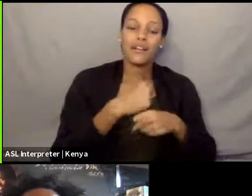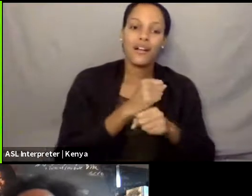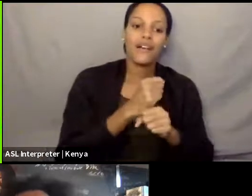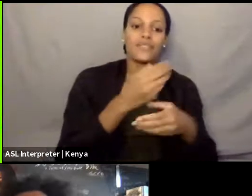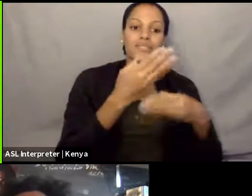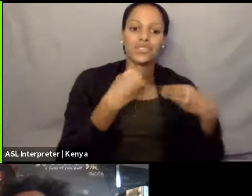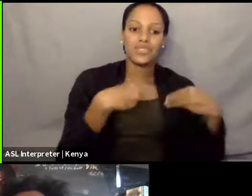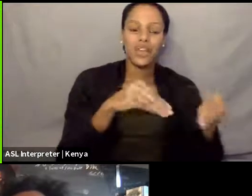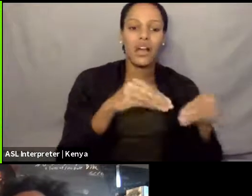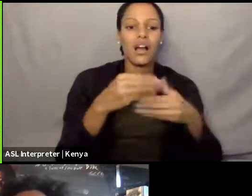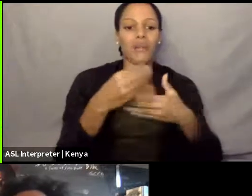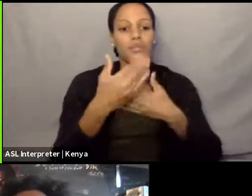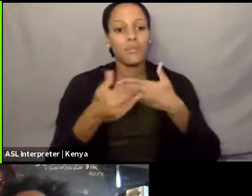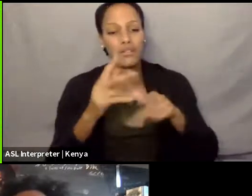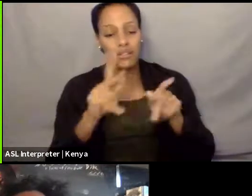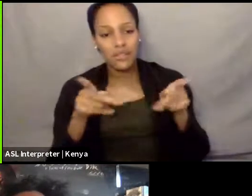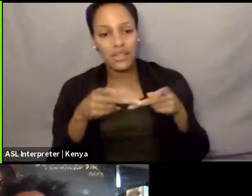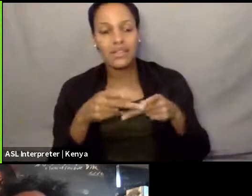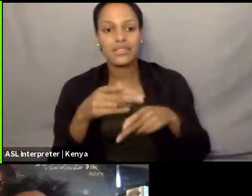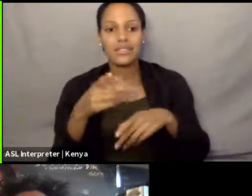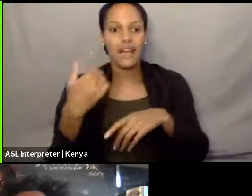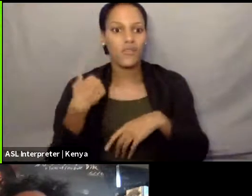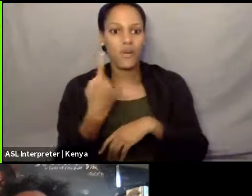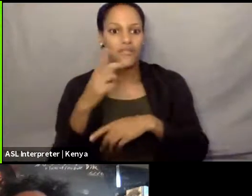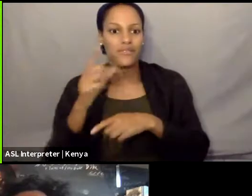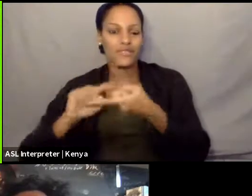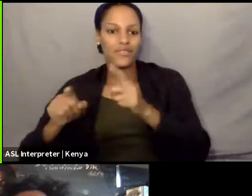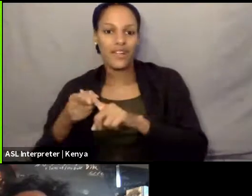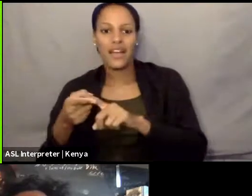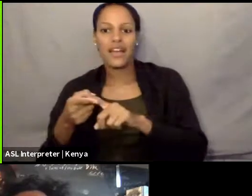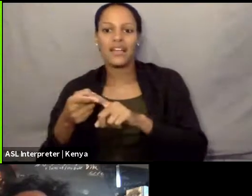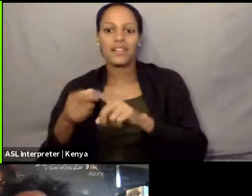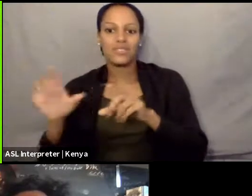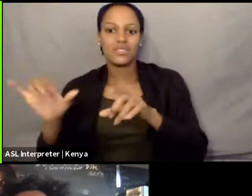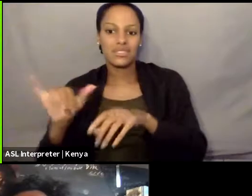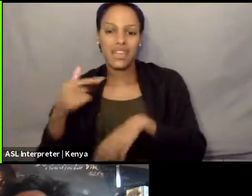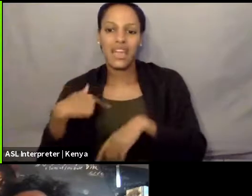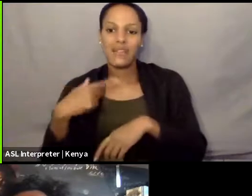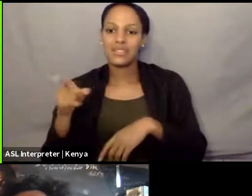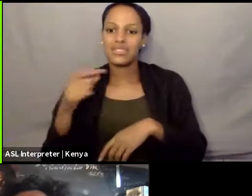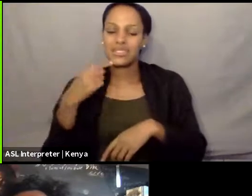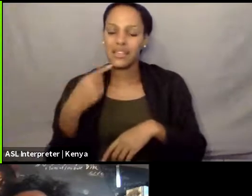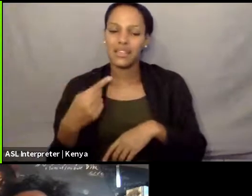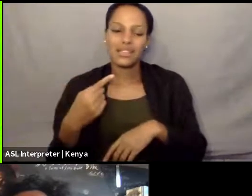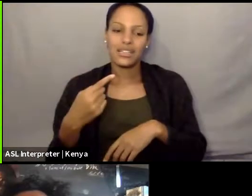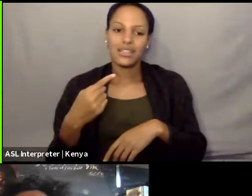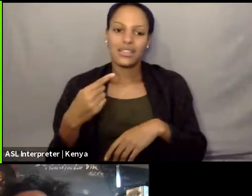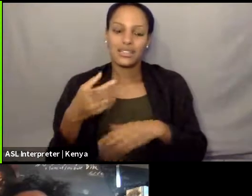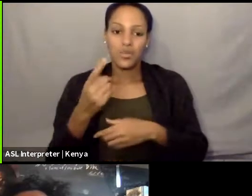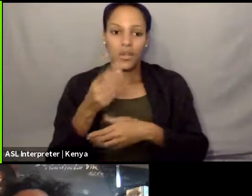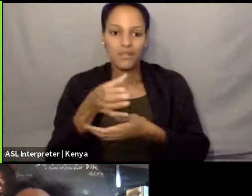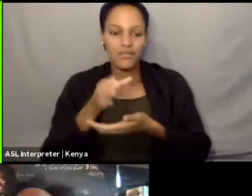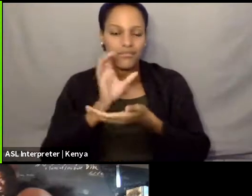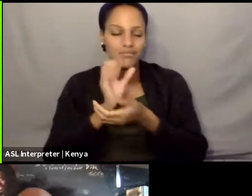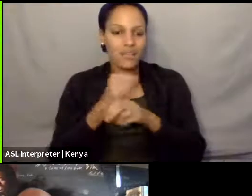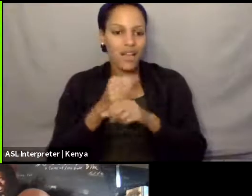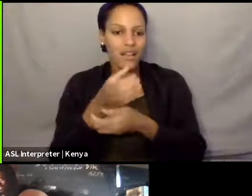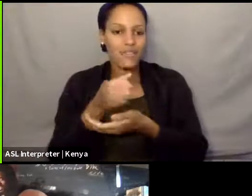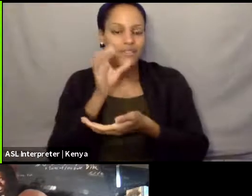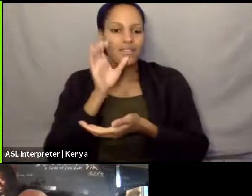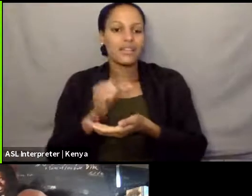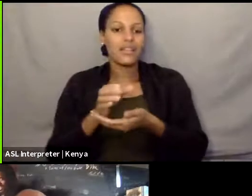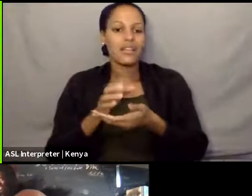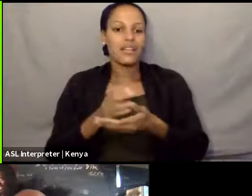the same thing. I have a friend who once remarked that the first sip of coffee in the morning fills her whole being with love for all